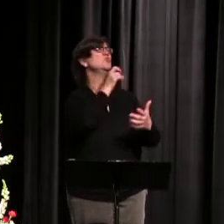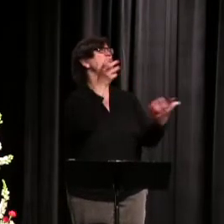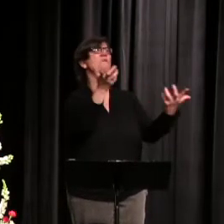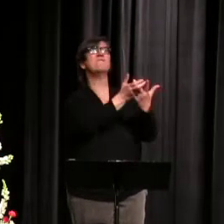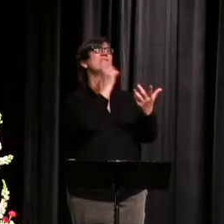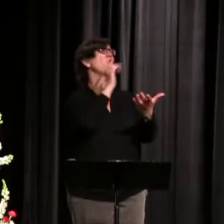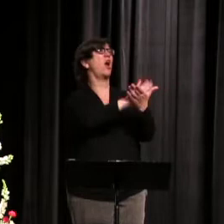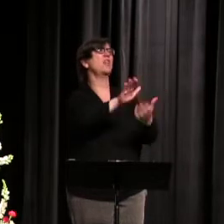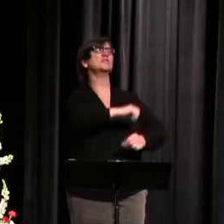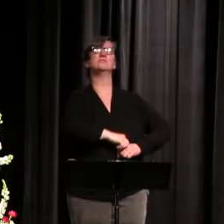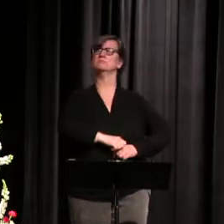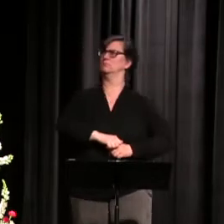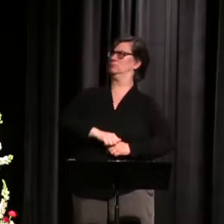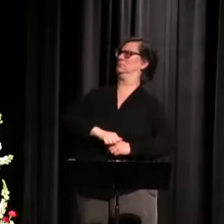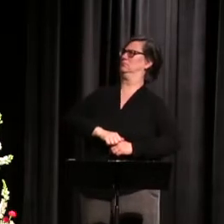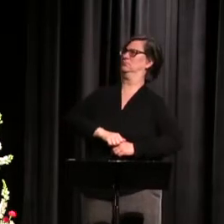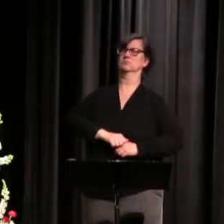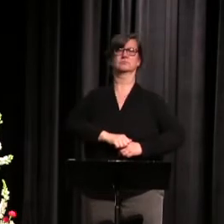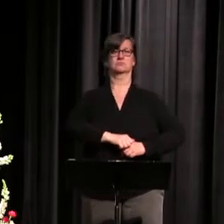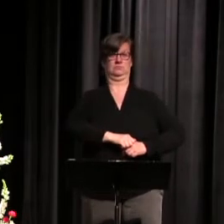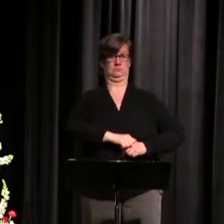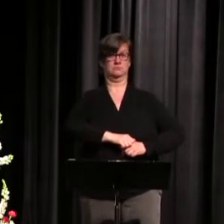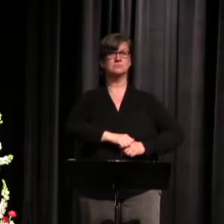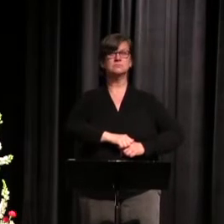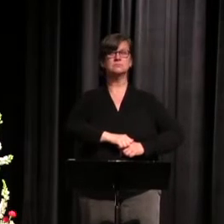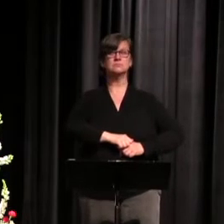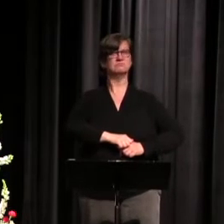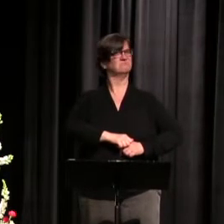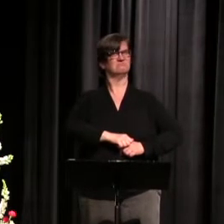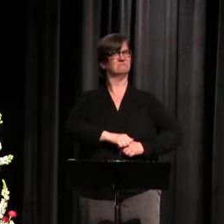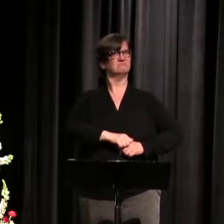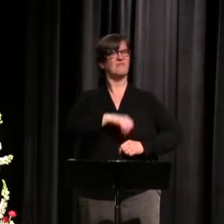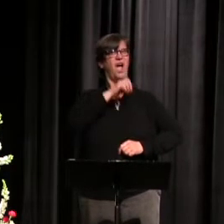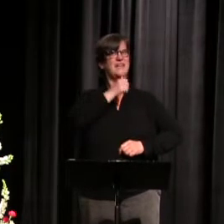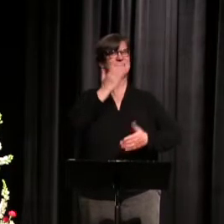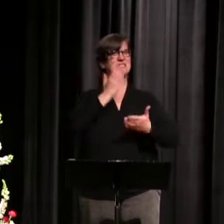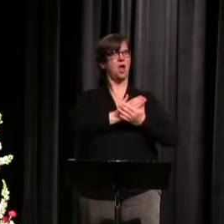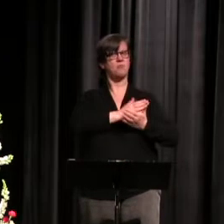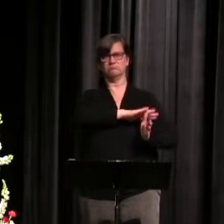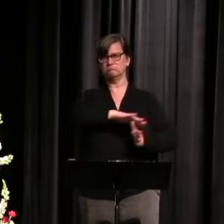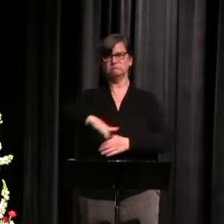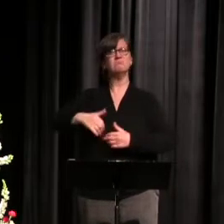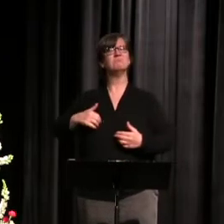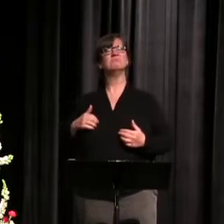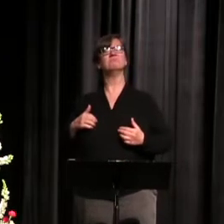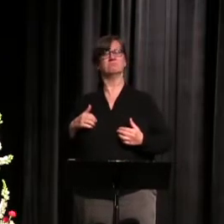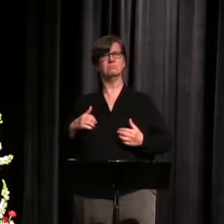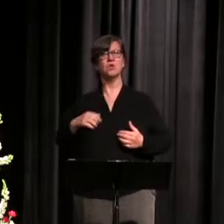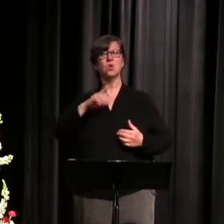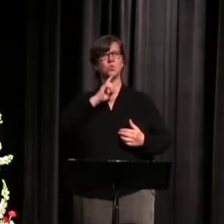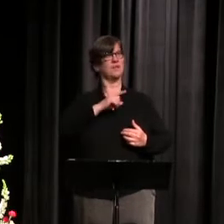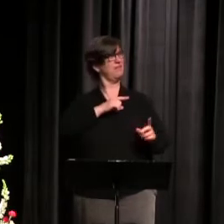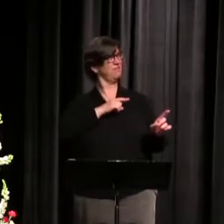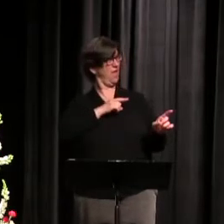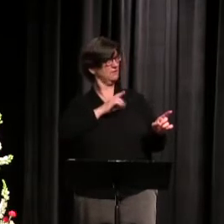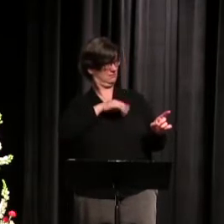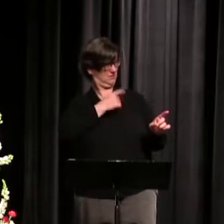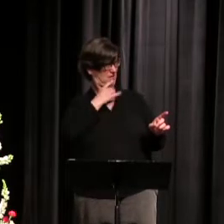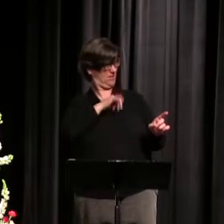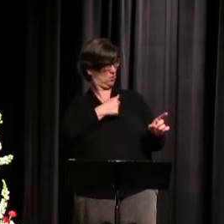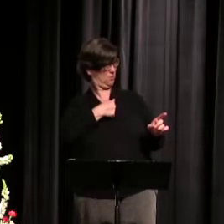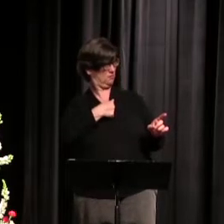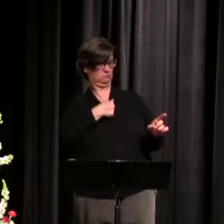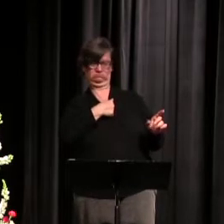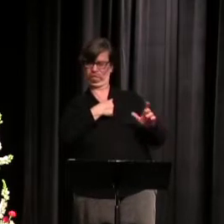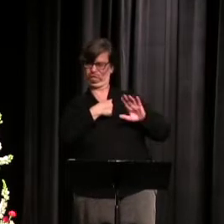told them what I wanted to do with my life. But that didn't stop me from chasing my passions. In fact, it became my inspiration, because one